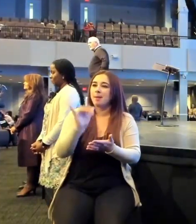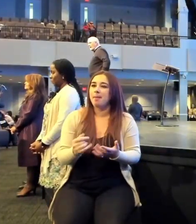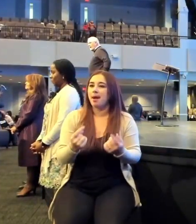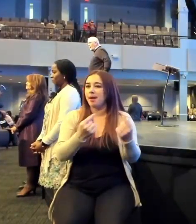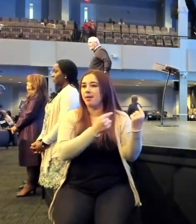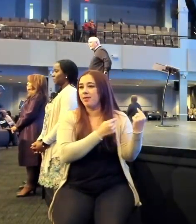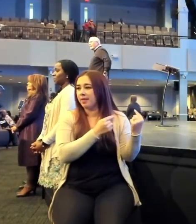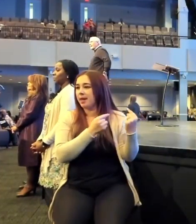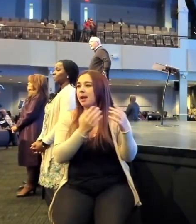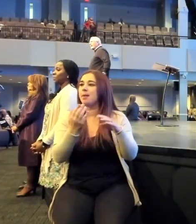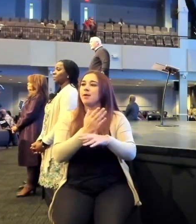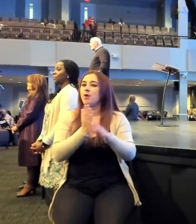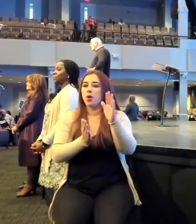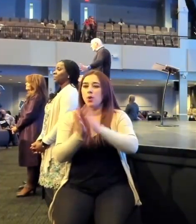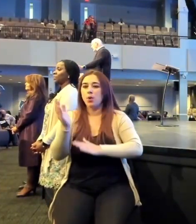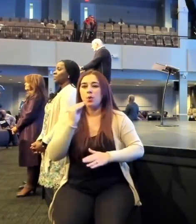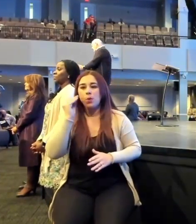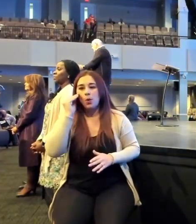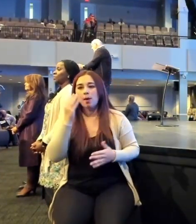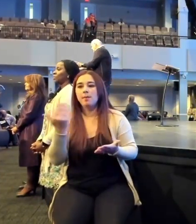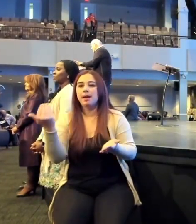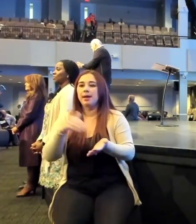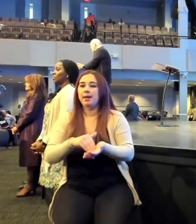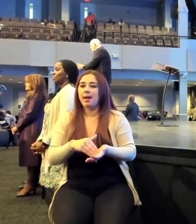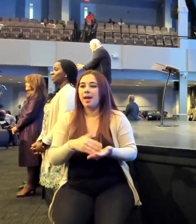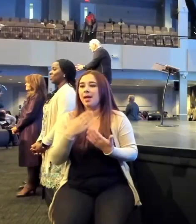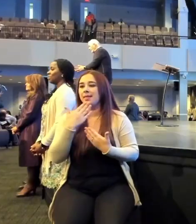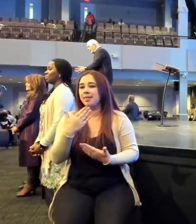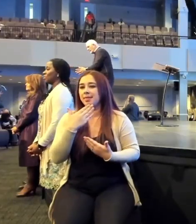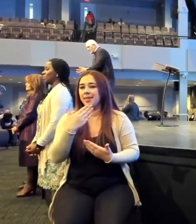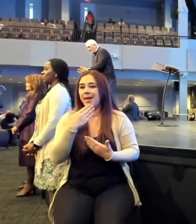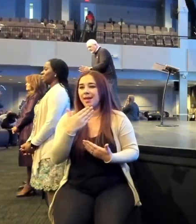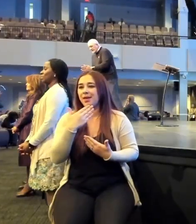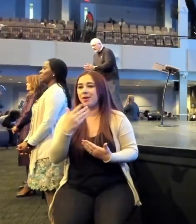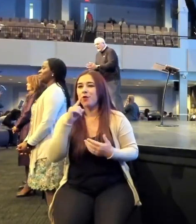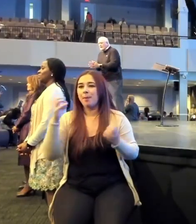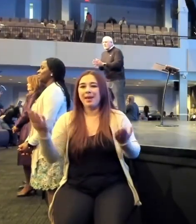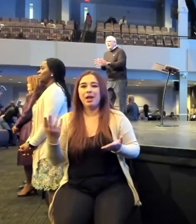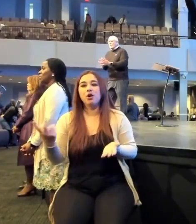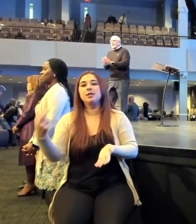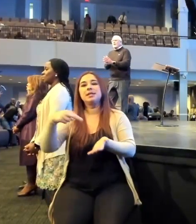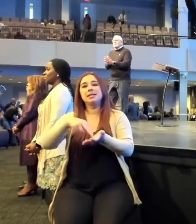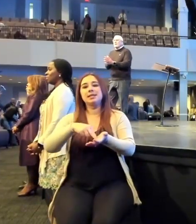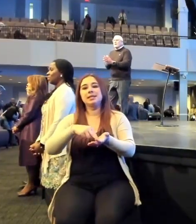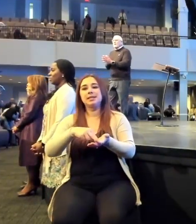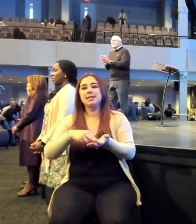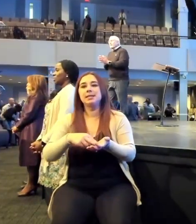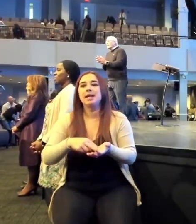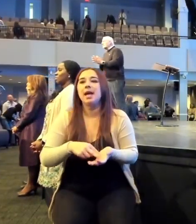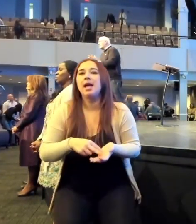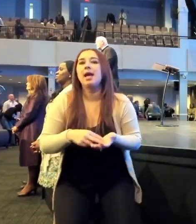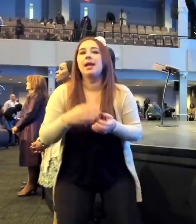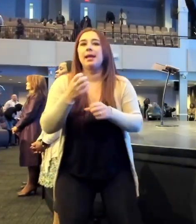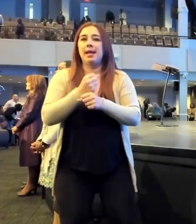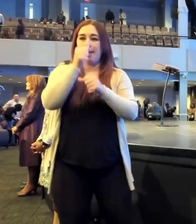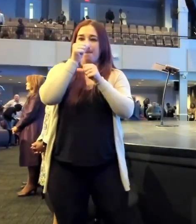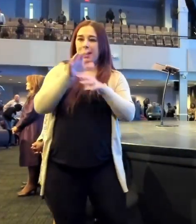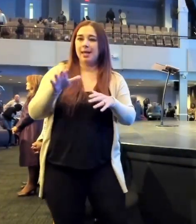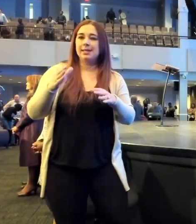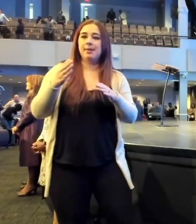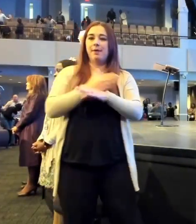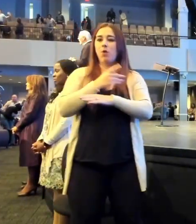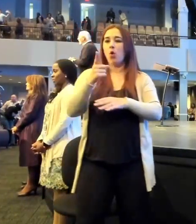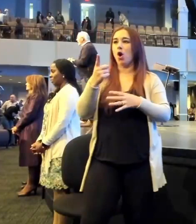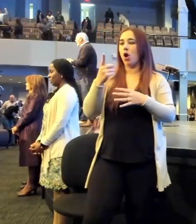there as you head out. Again, thank you for being here today. Why don't we stand to our feet for today's blessing as you get ready to go into a wonderful